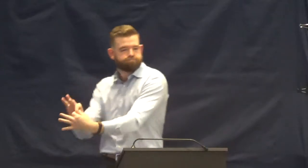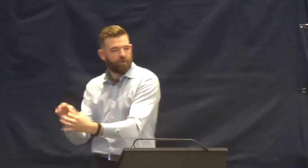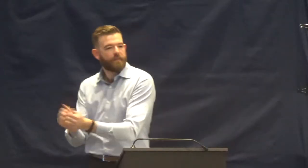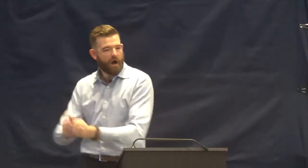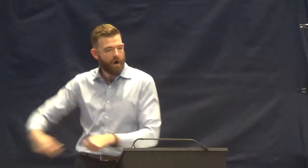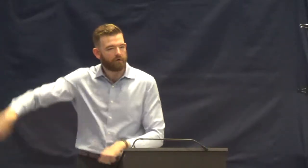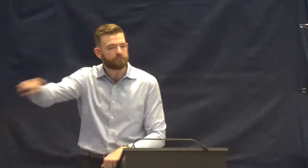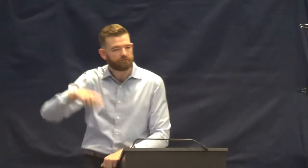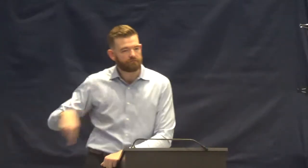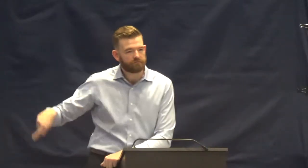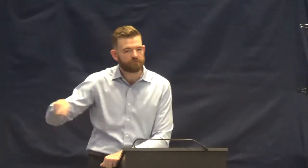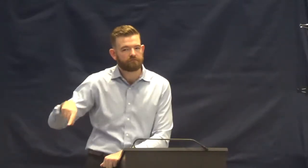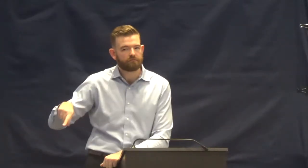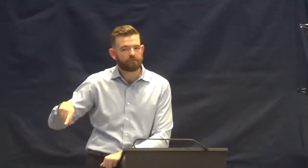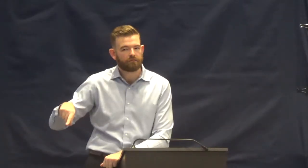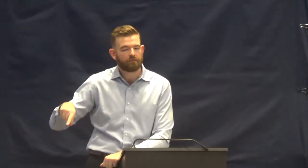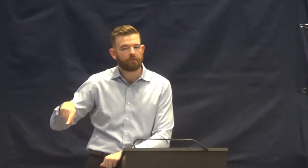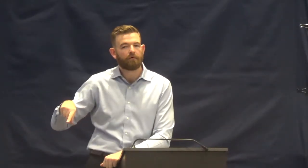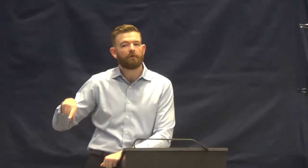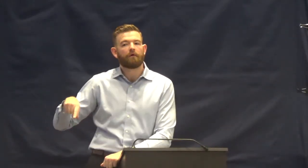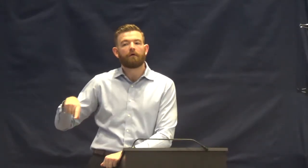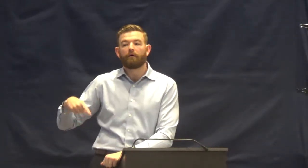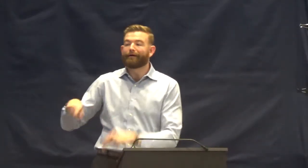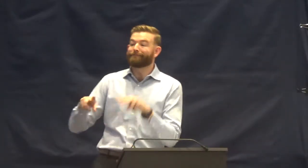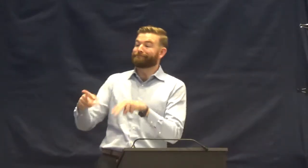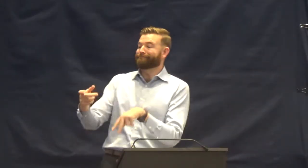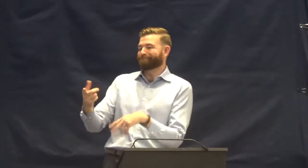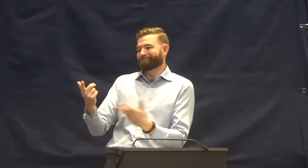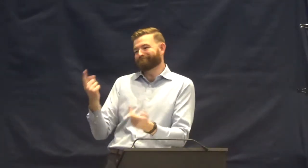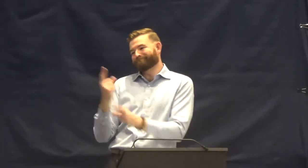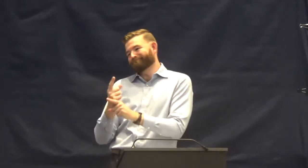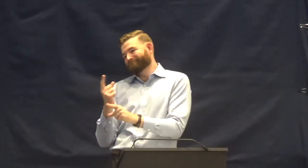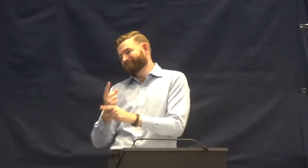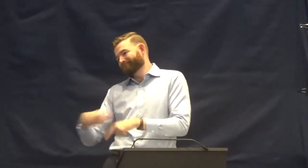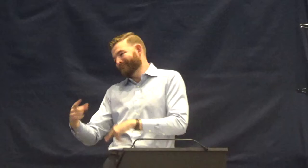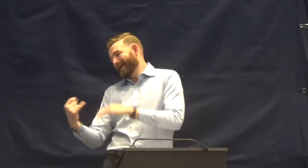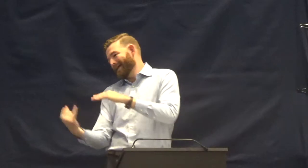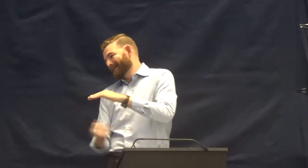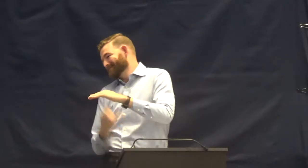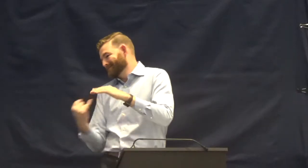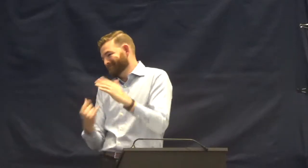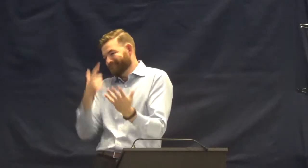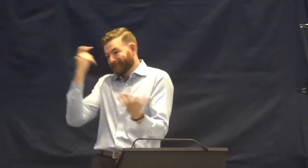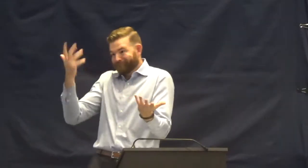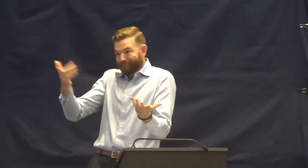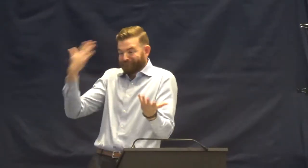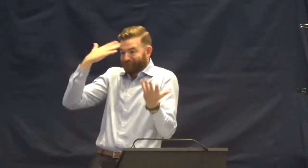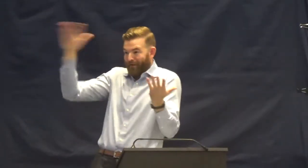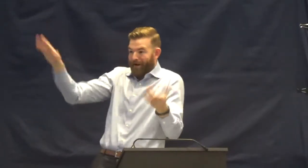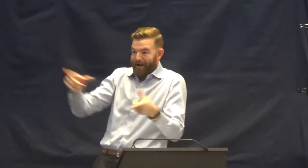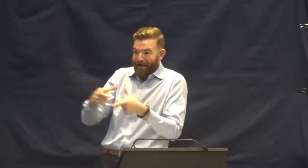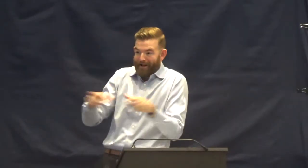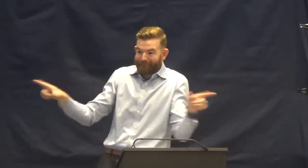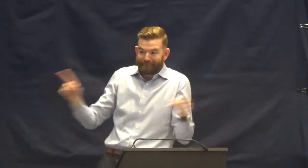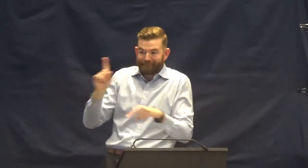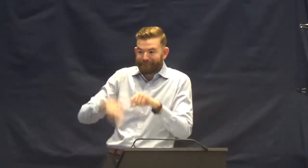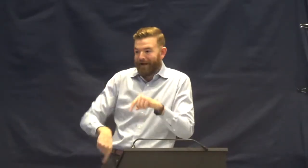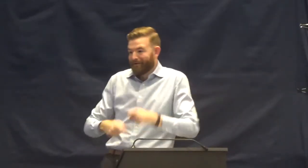these people with additional disabilities communicate, and we need to interact with them and don't think, well, they're isolated because they